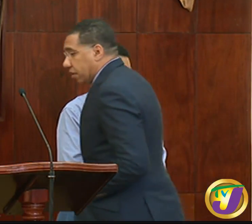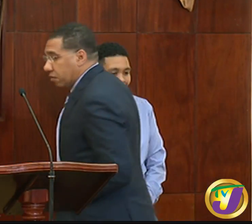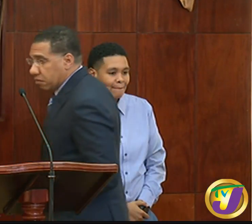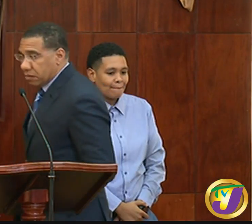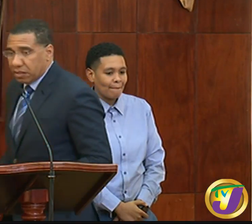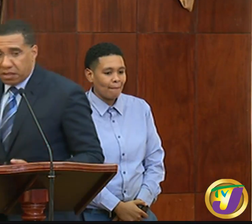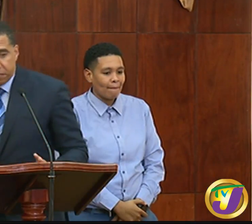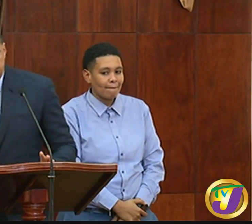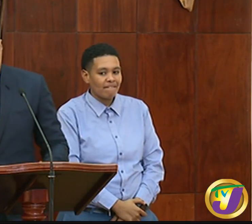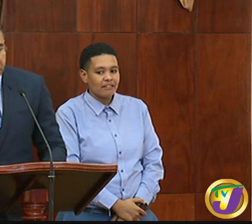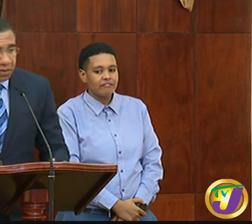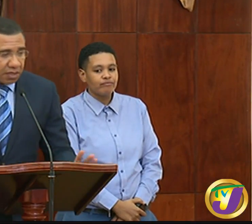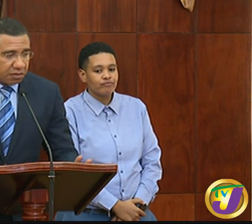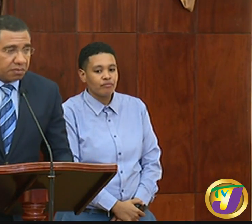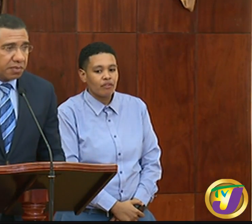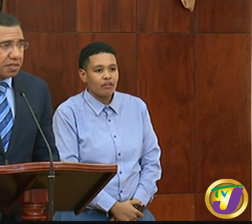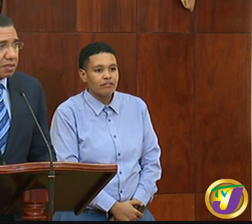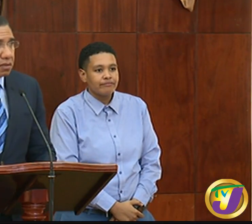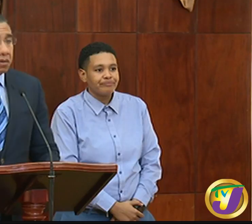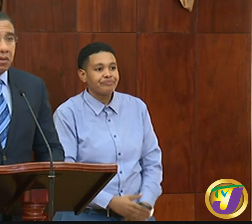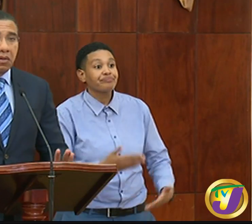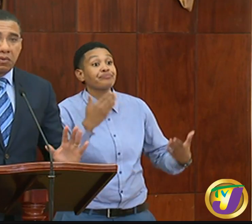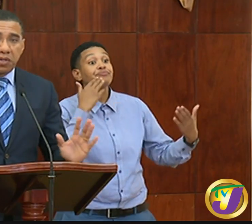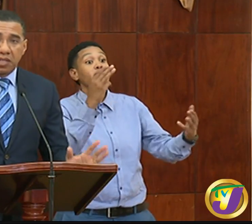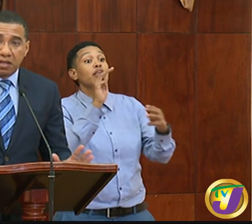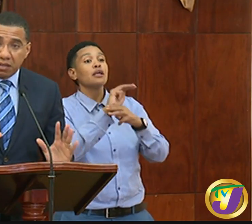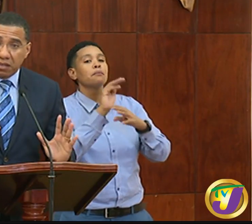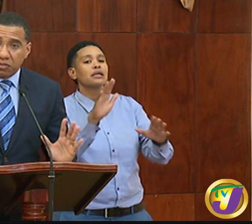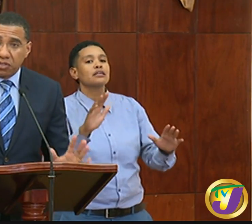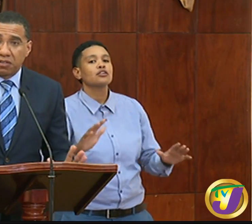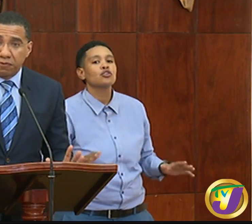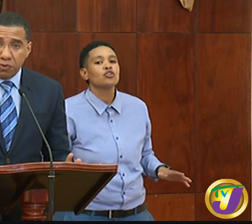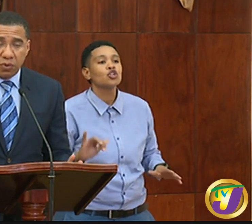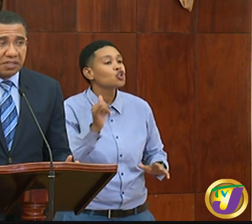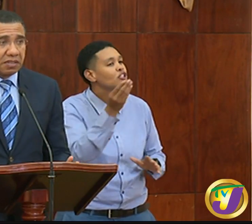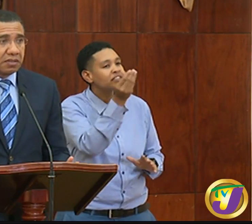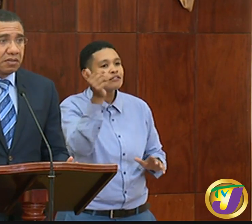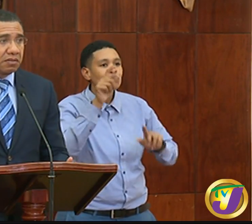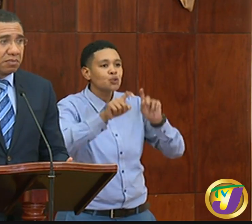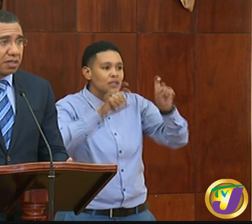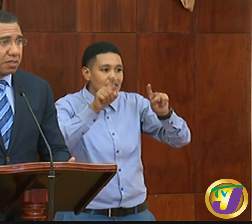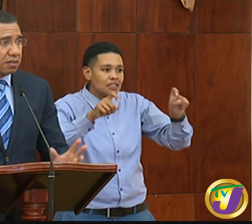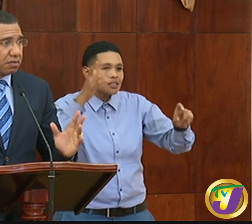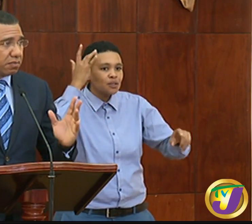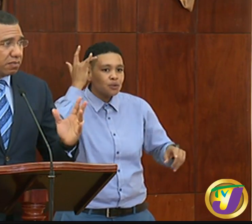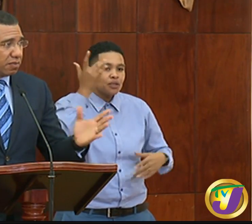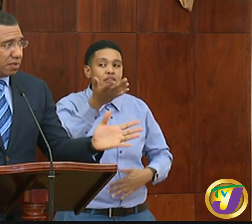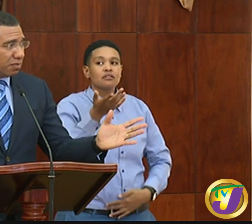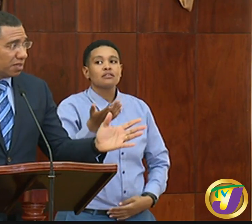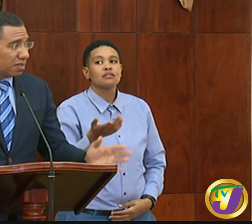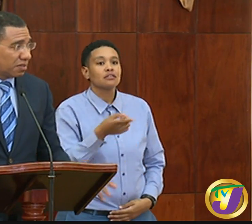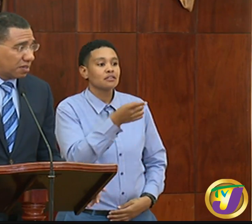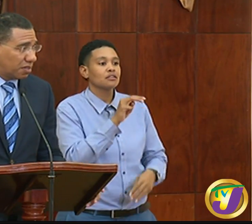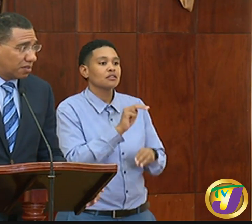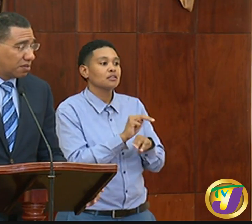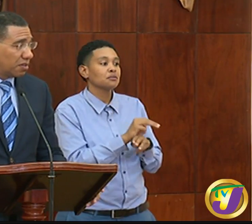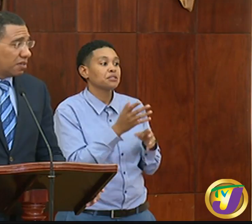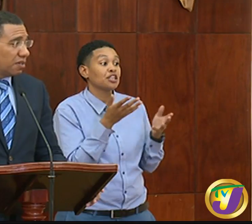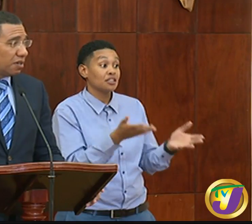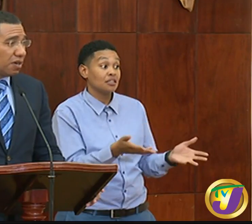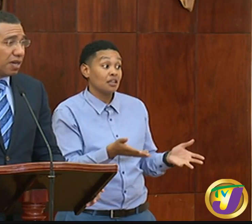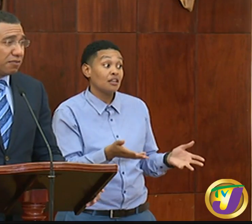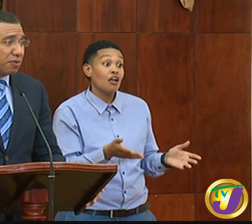All right, thanks. Thank you, Minister. We'll take just a few questions because the ministers